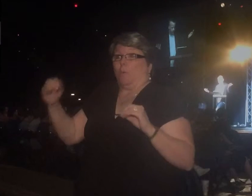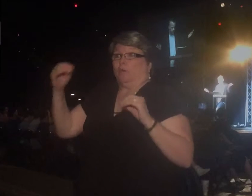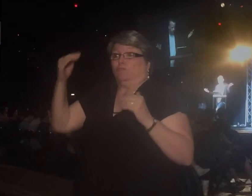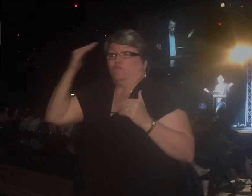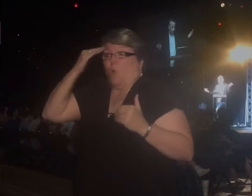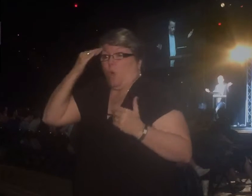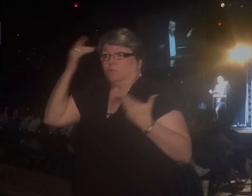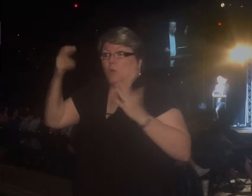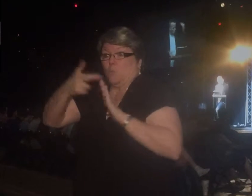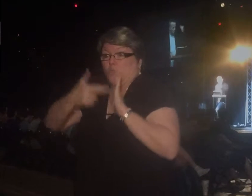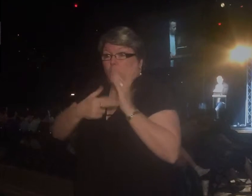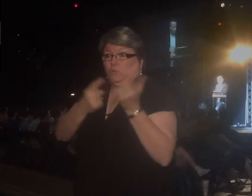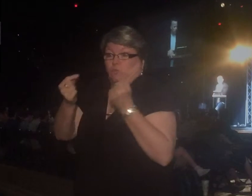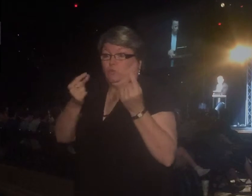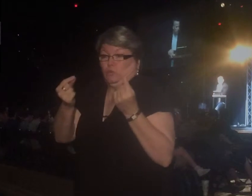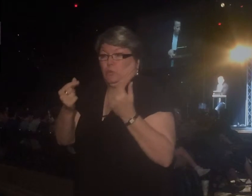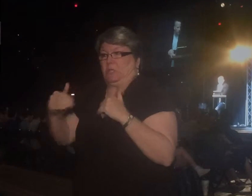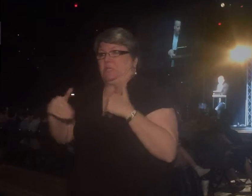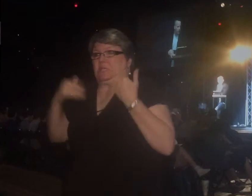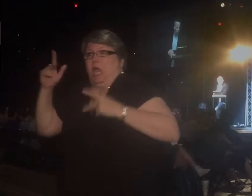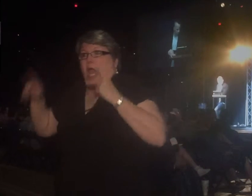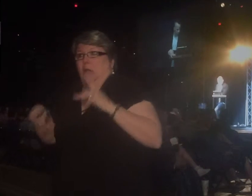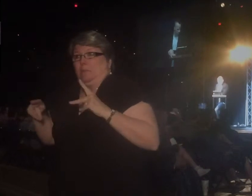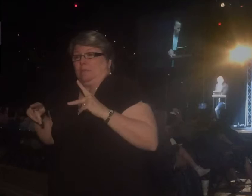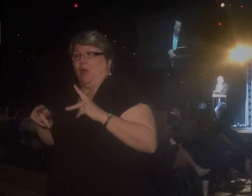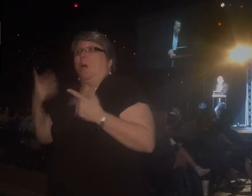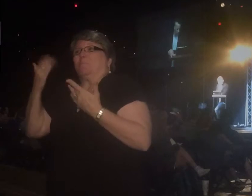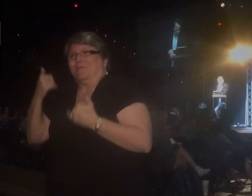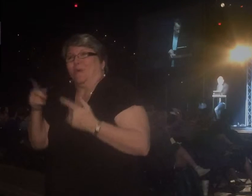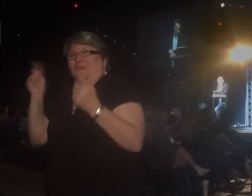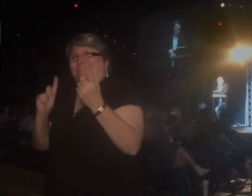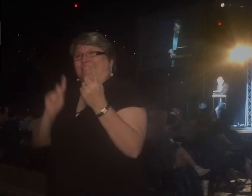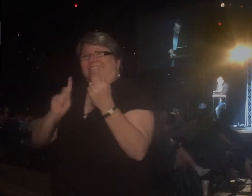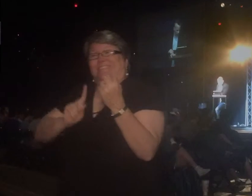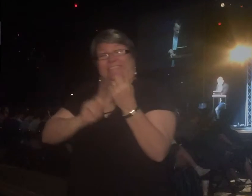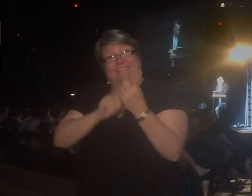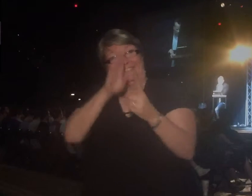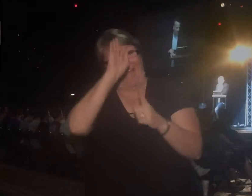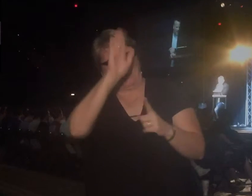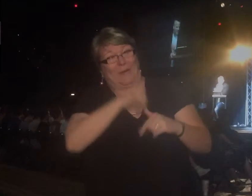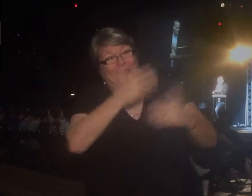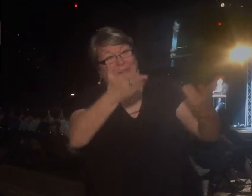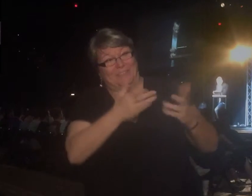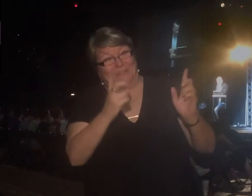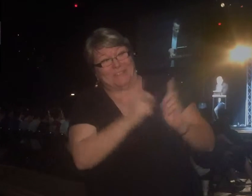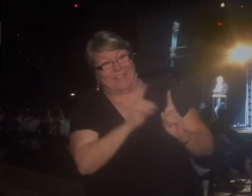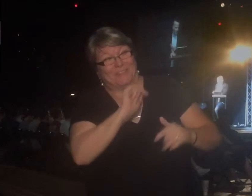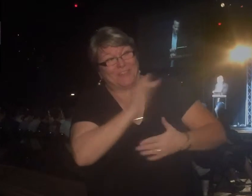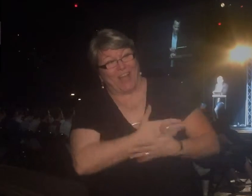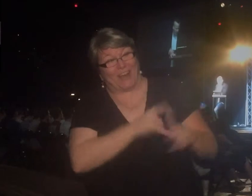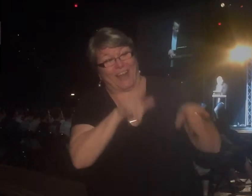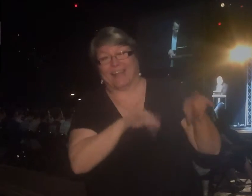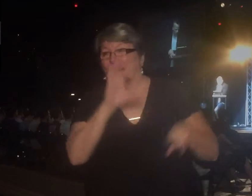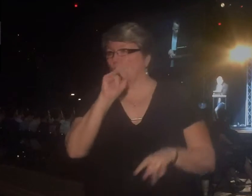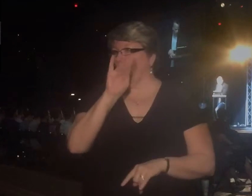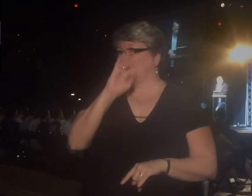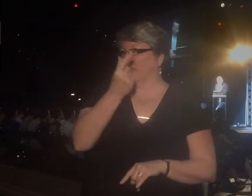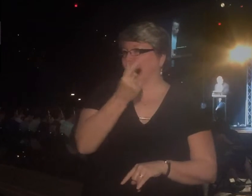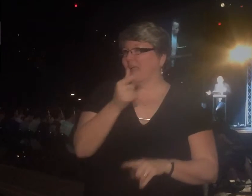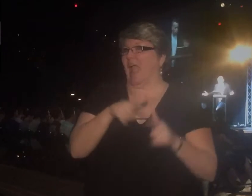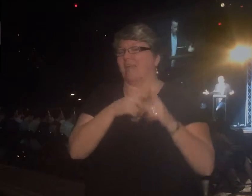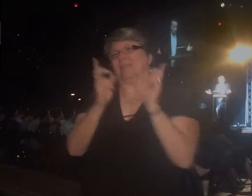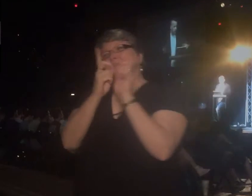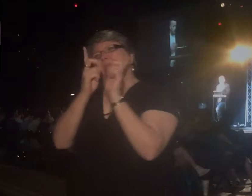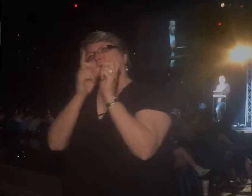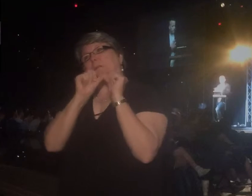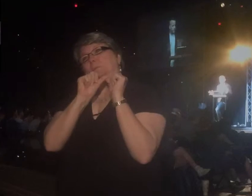rules. Once young people came a call-in as part of courtship. Then they had dating and going steady. But the